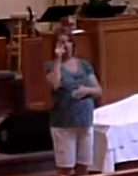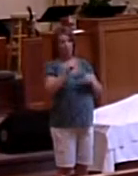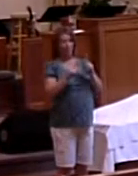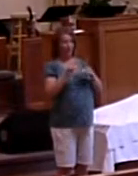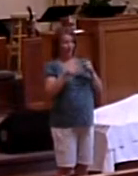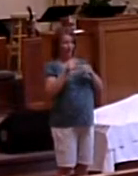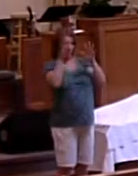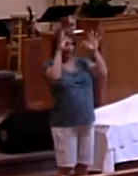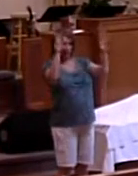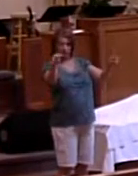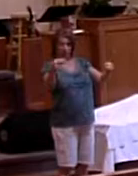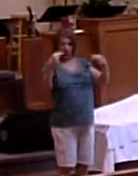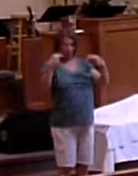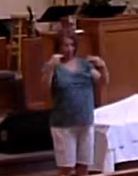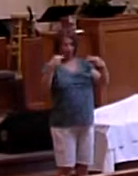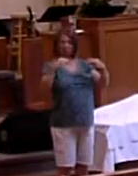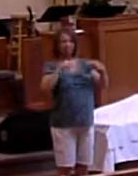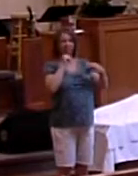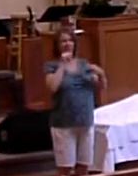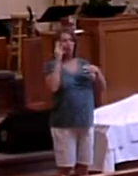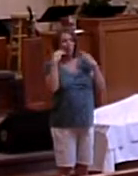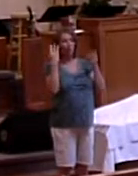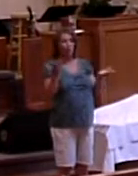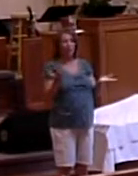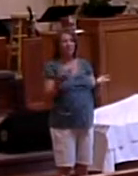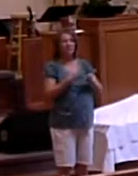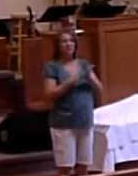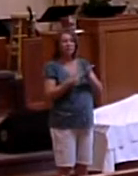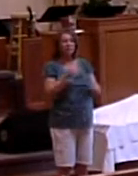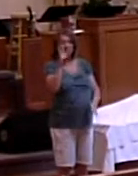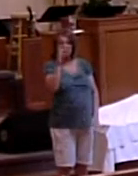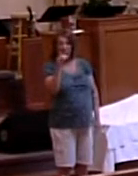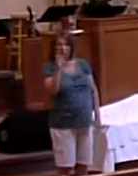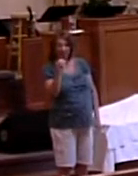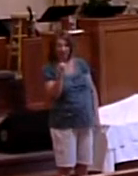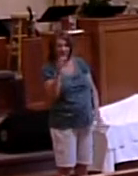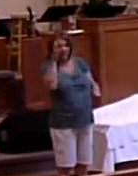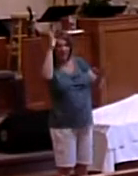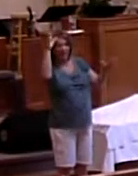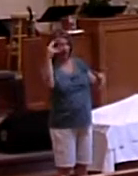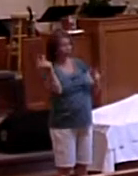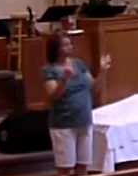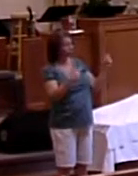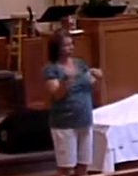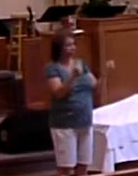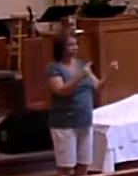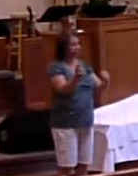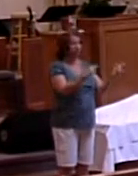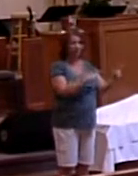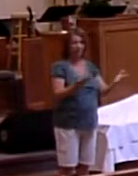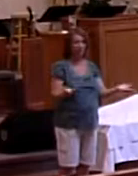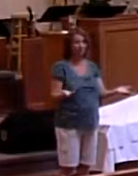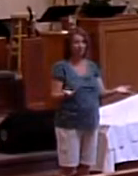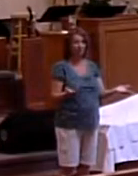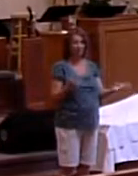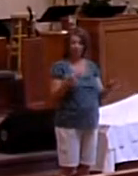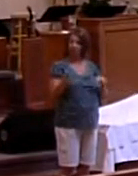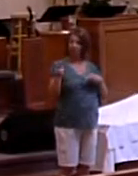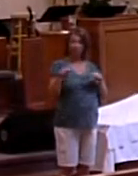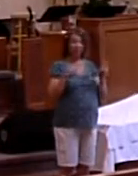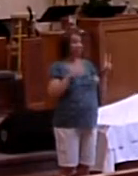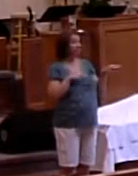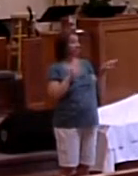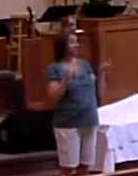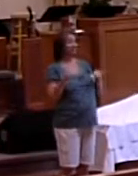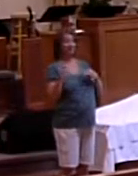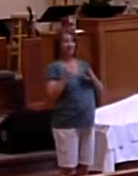really concerned. There's at times 40 or 50 would just go right by us within, I don't know, right to here. They just go by and look and just, you know, keep going